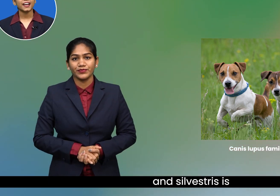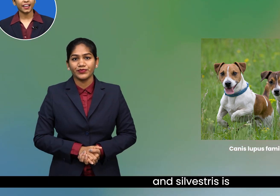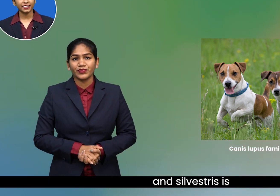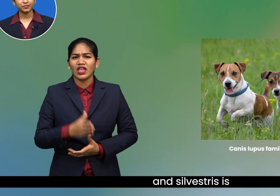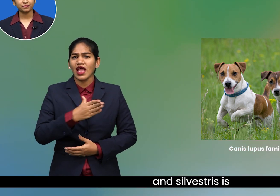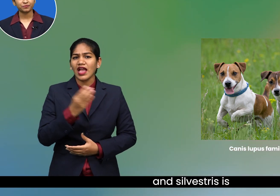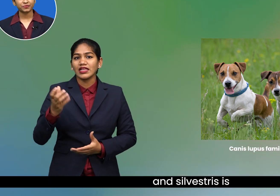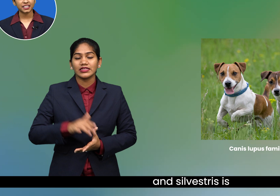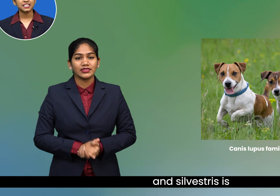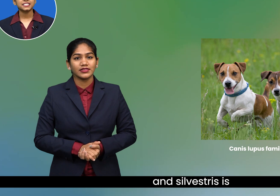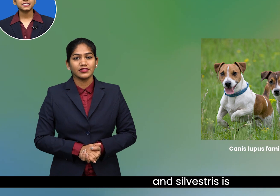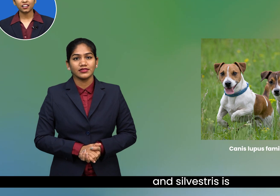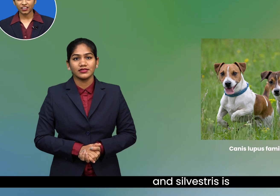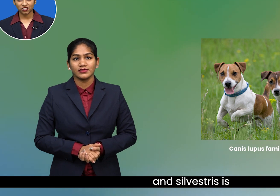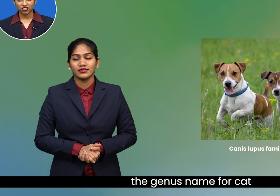And